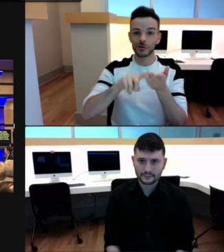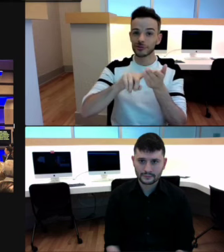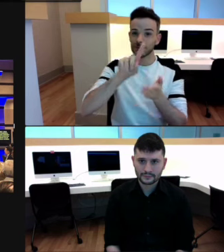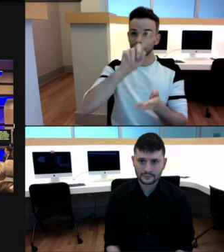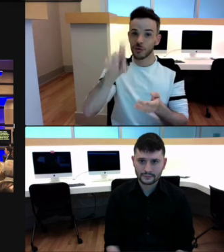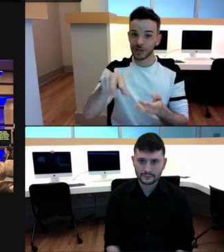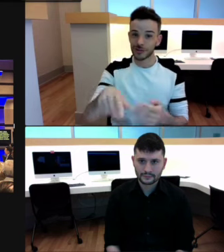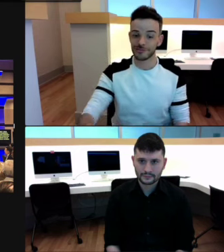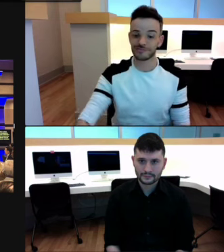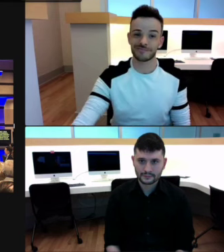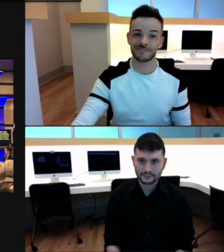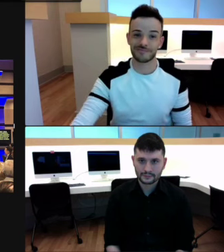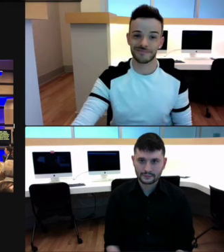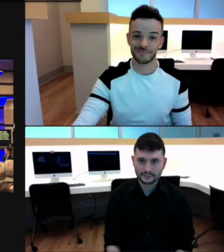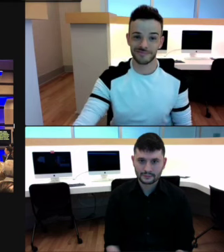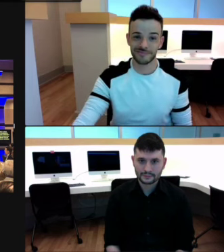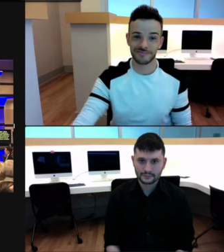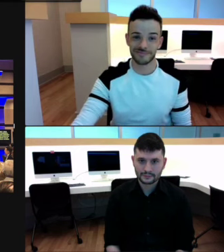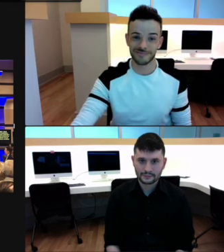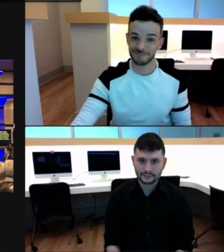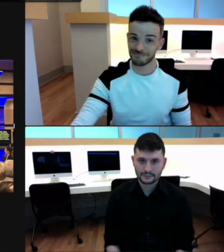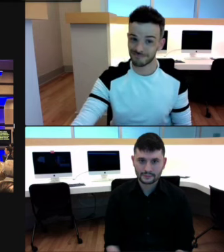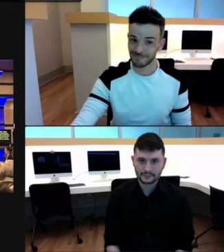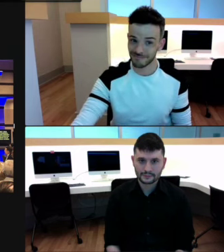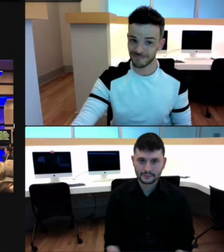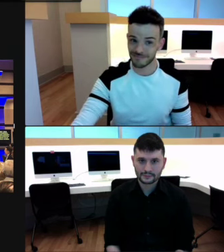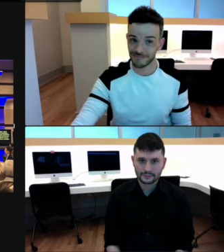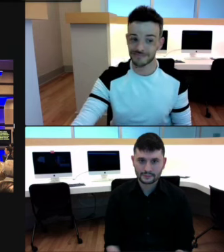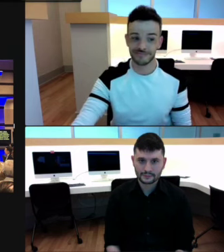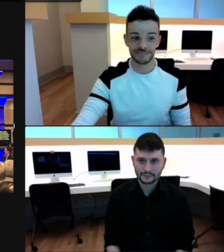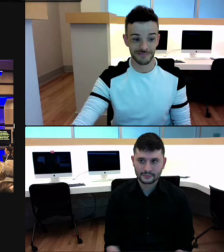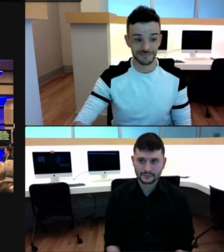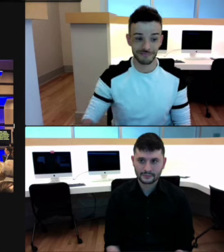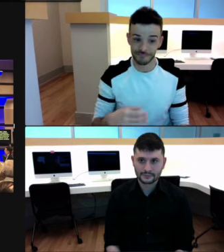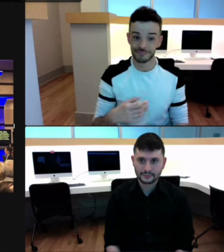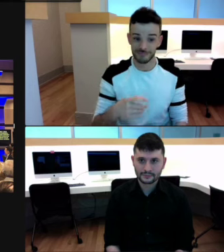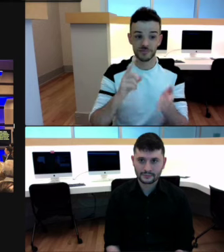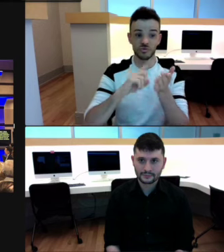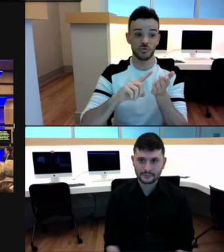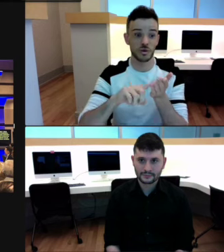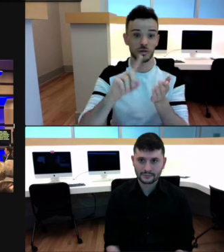And that led us to our research question.